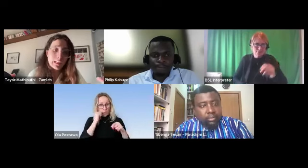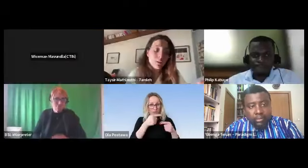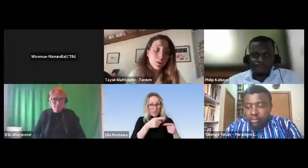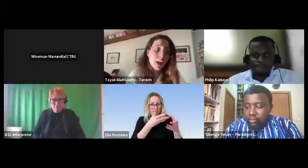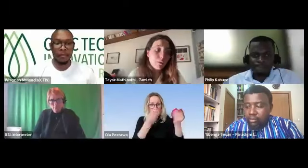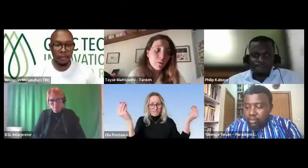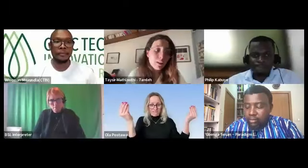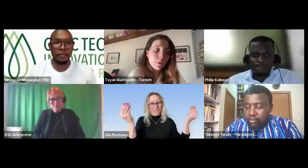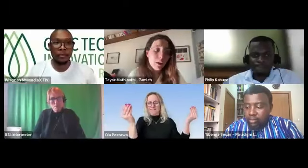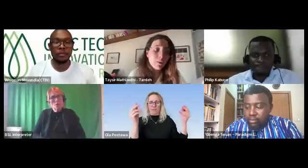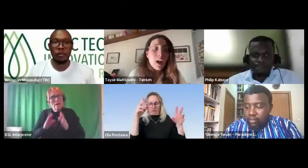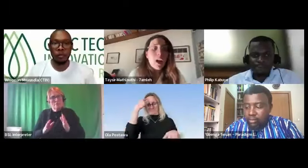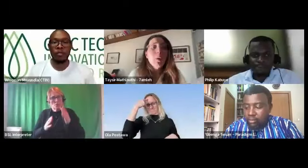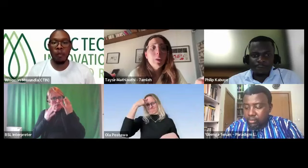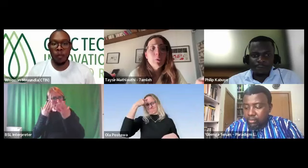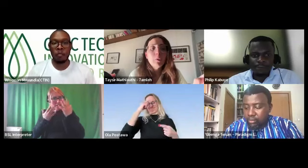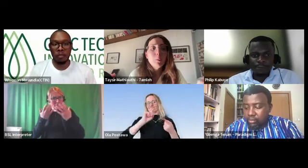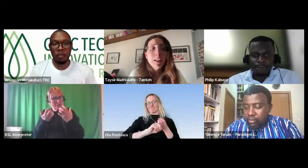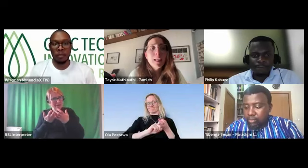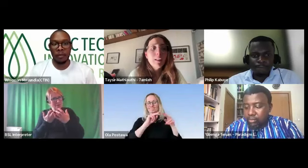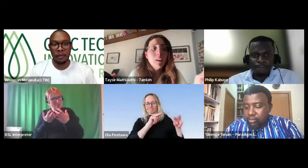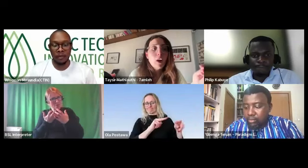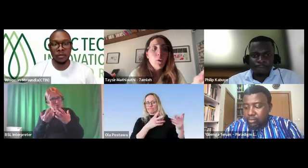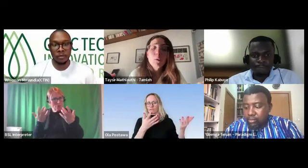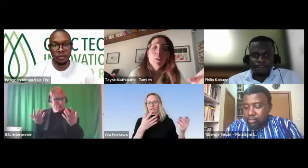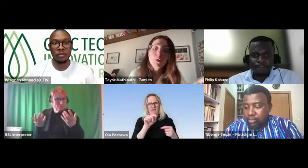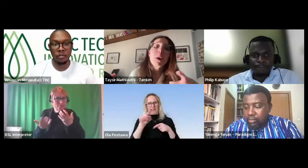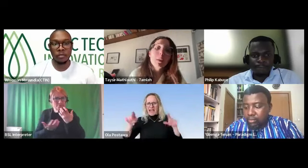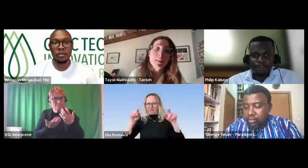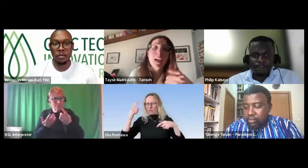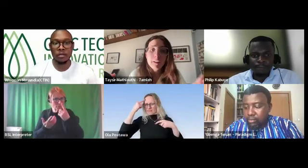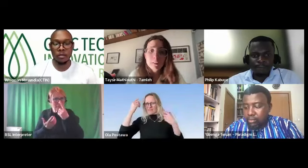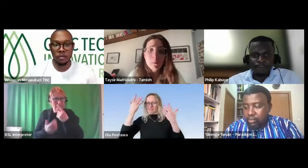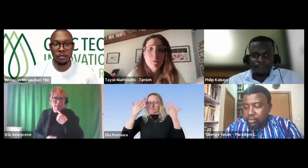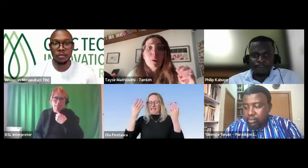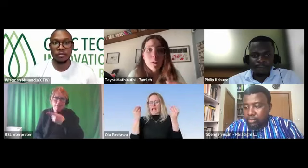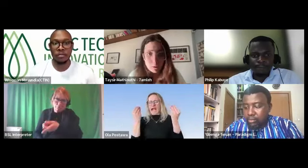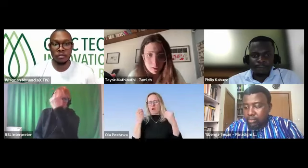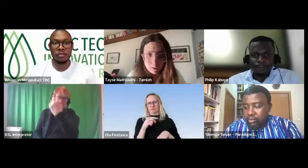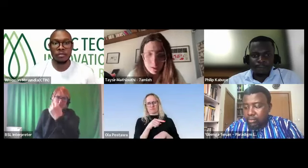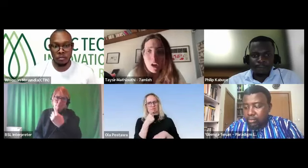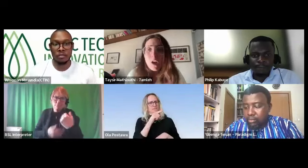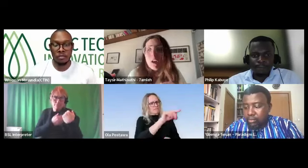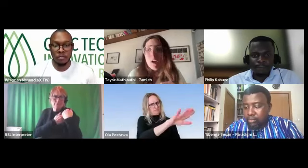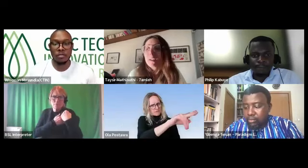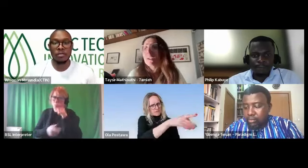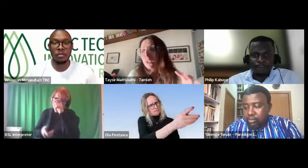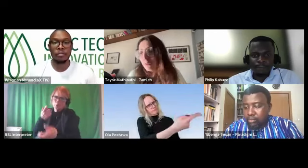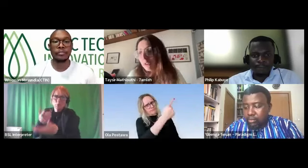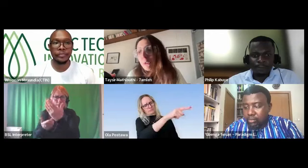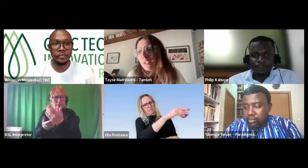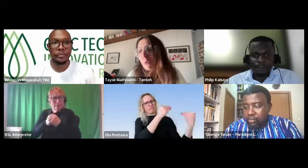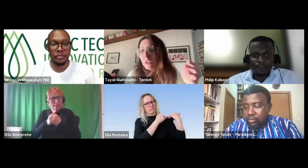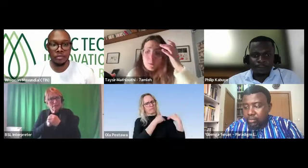sooner, and we have to think about how we can hold those companies accountable for what they are doing.